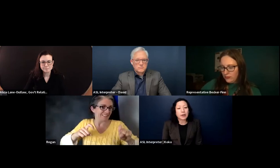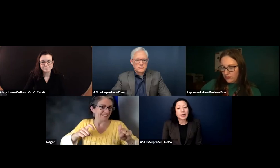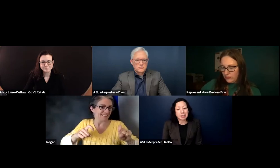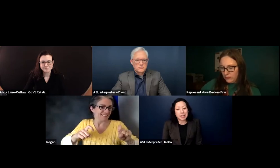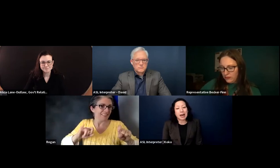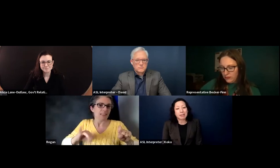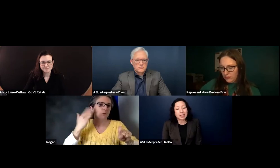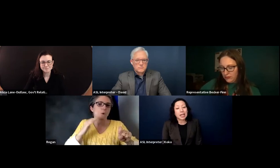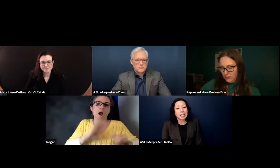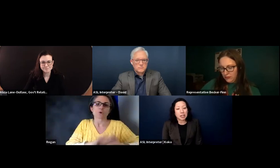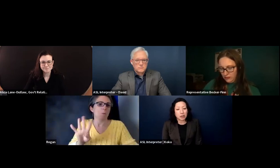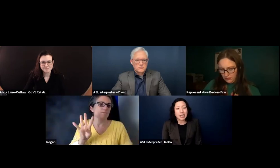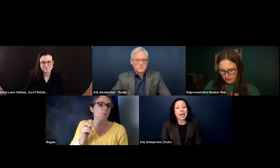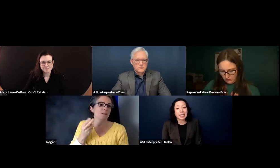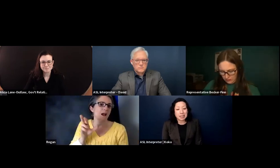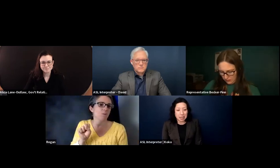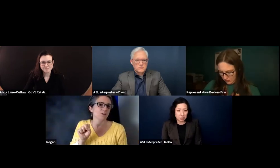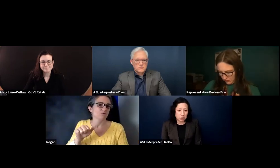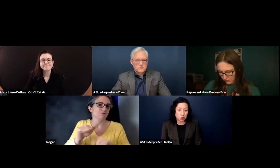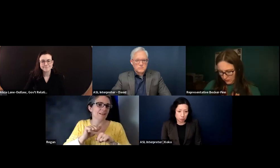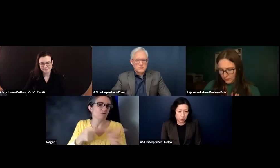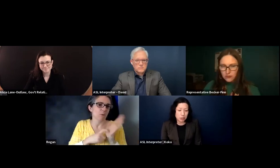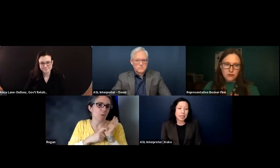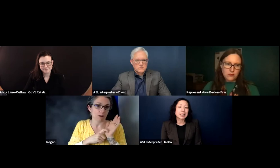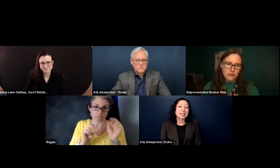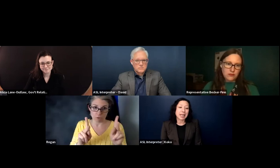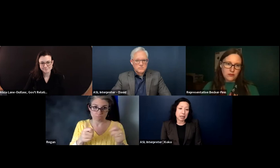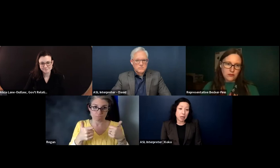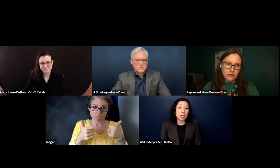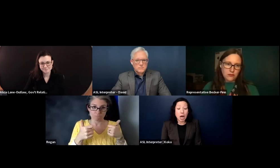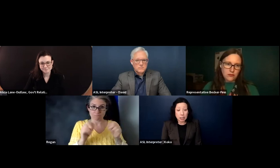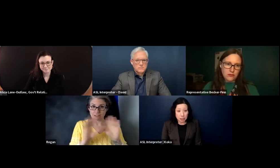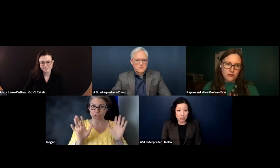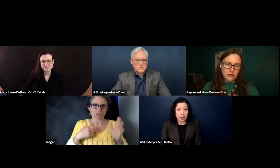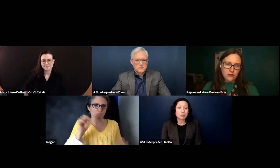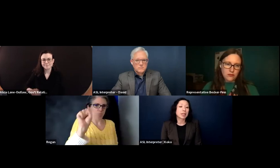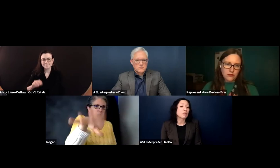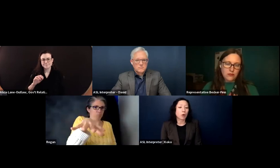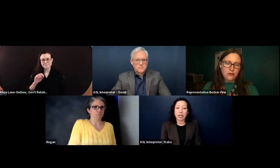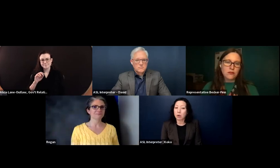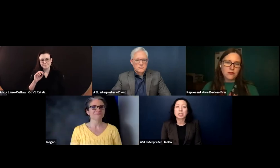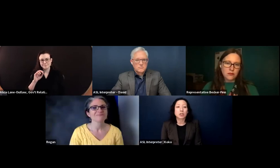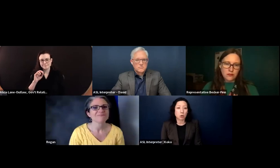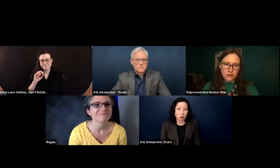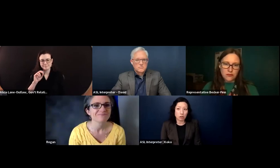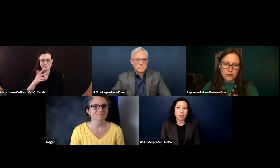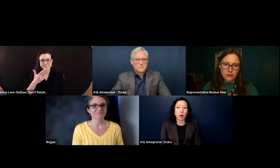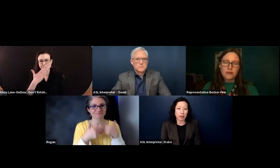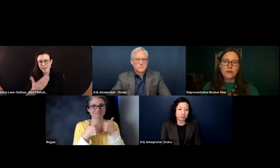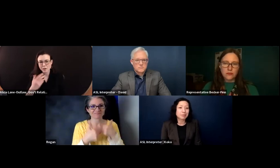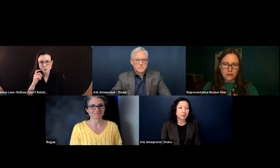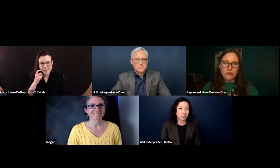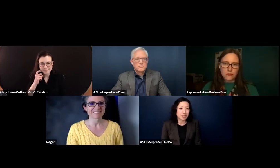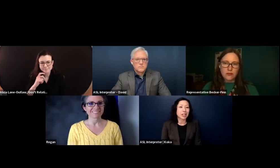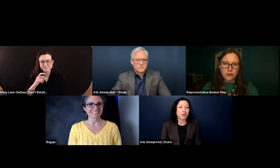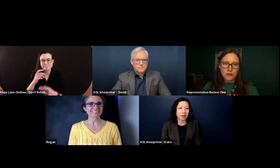we are going to be having hearing and deaf interpreters taking the same knowledge test, but that 40 hours is no longer